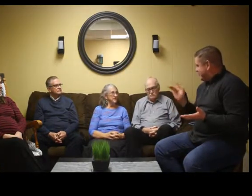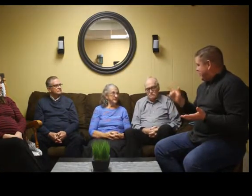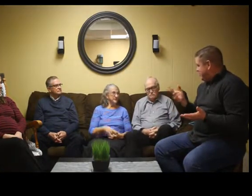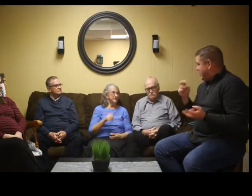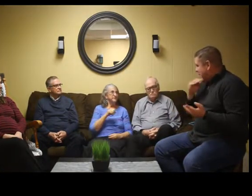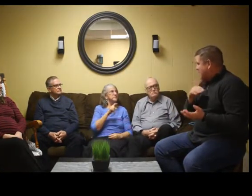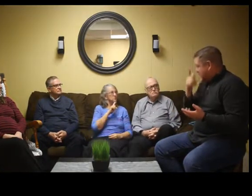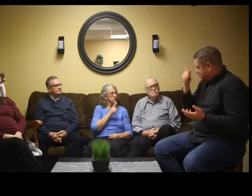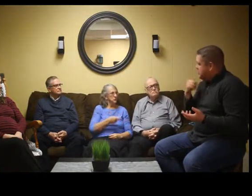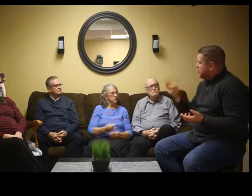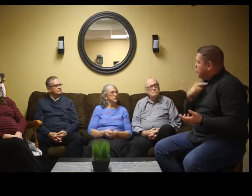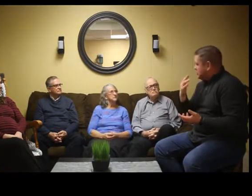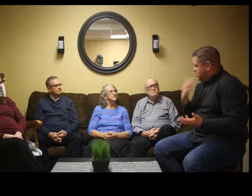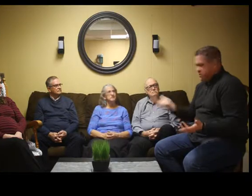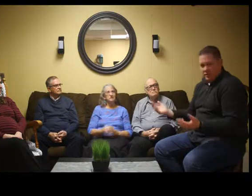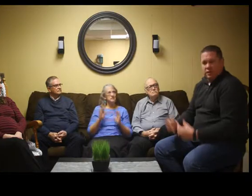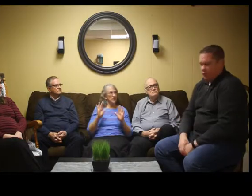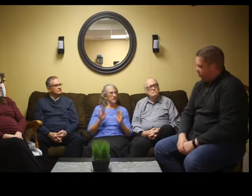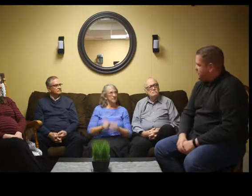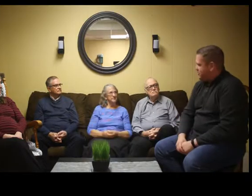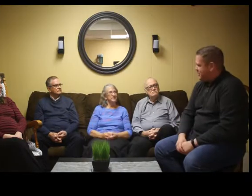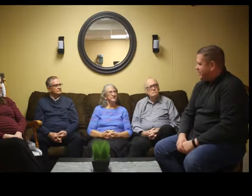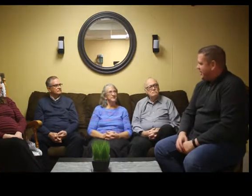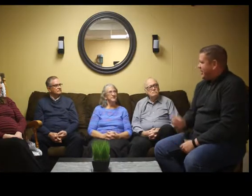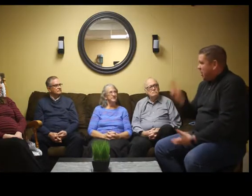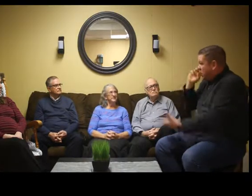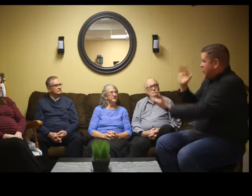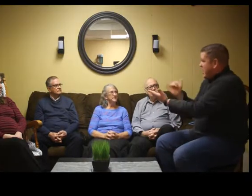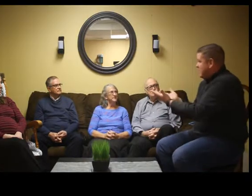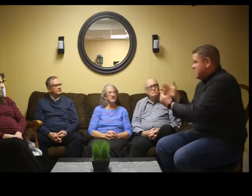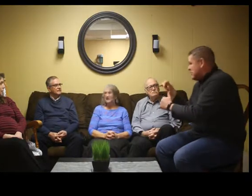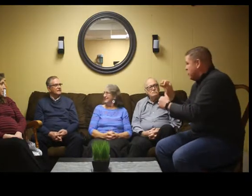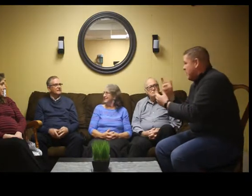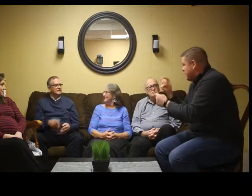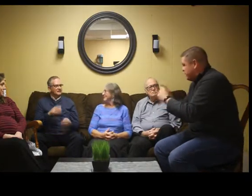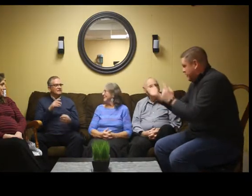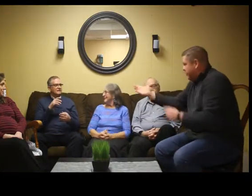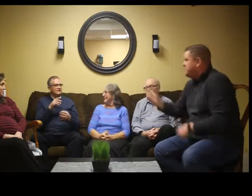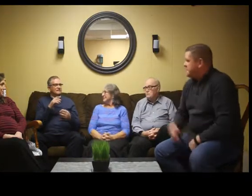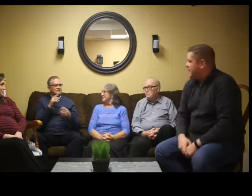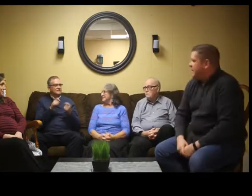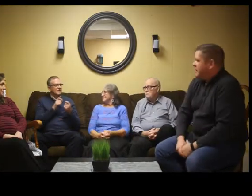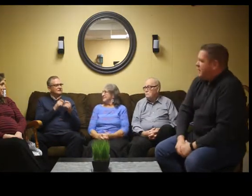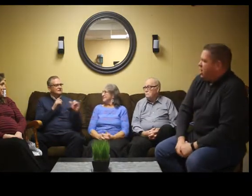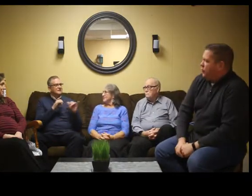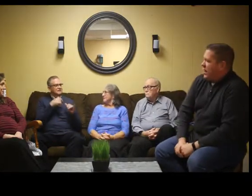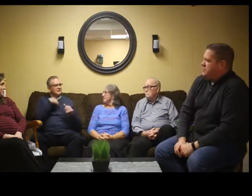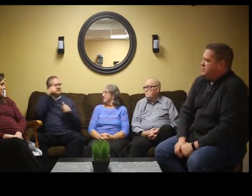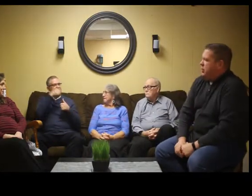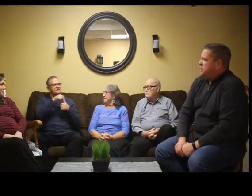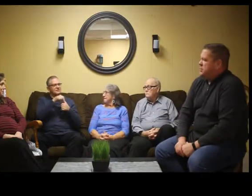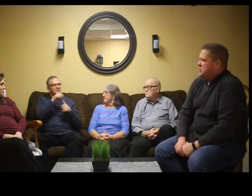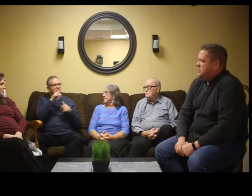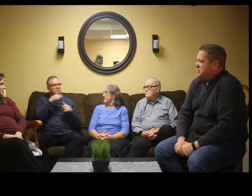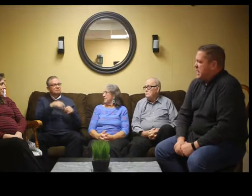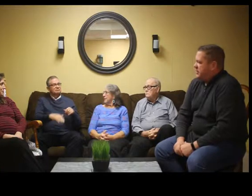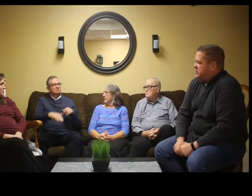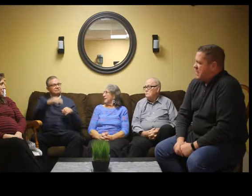You were lied to because they said your voice is good. She said, true, that's true. Our Uncle Ray, similar, maybe a little different. Uncle Ray is pretty much exactly the same. I